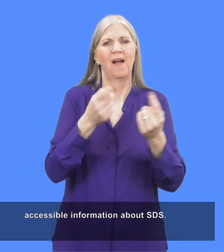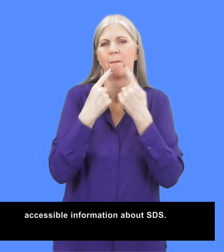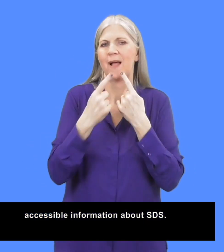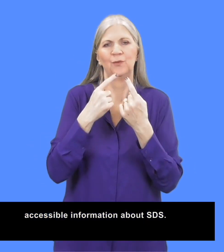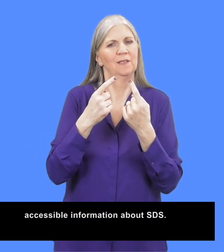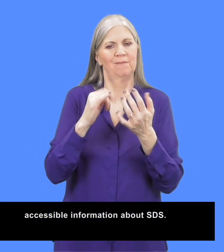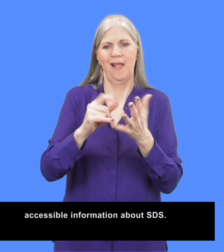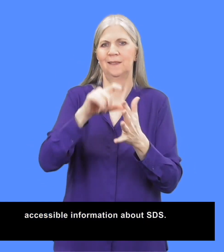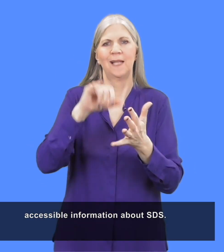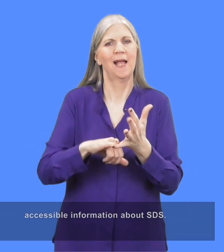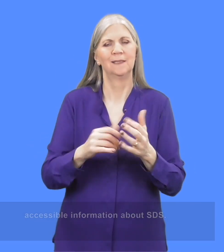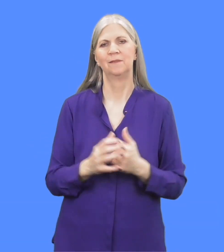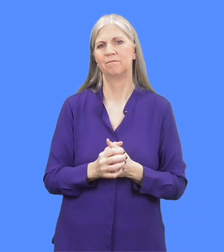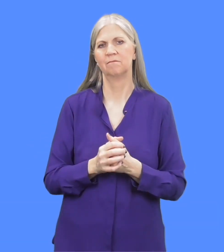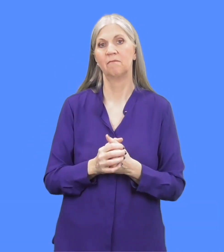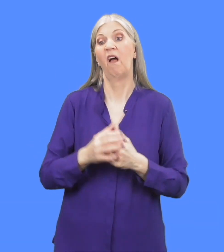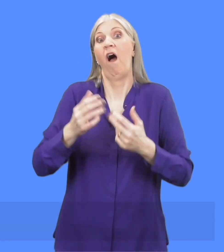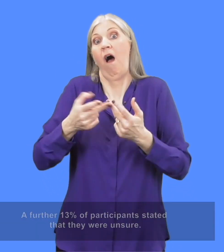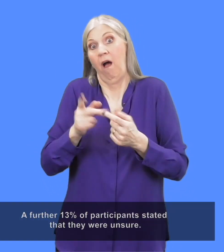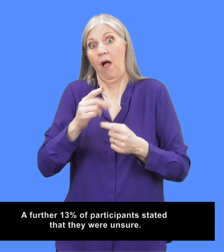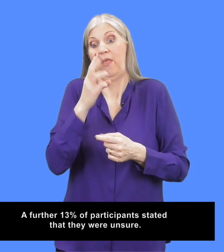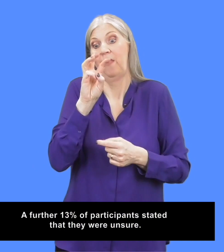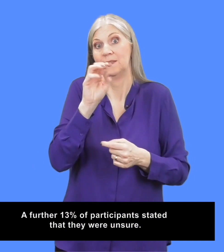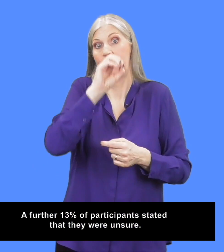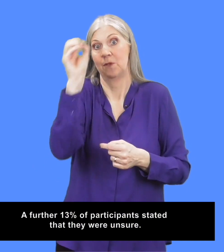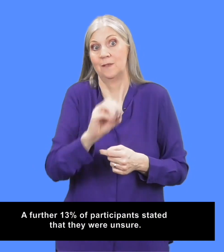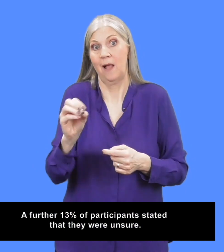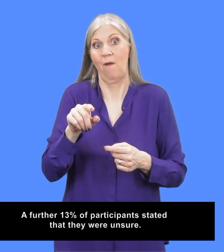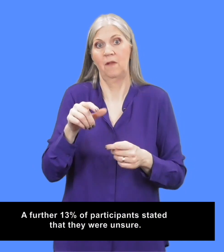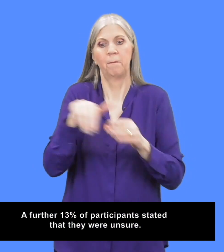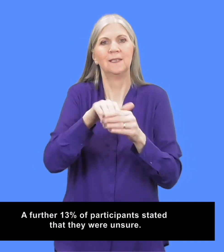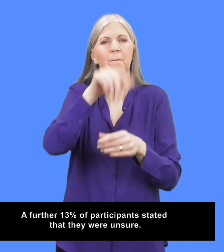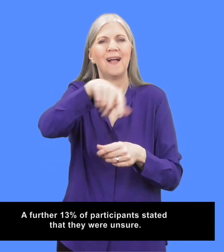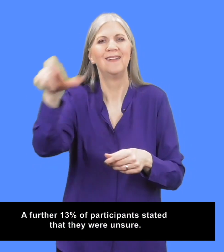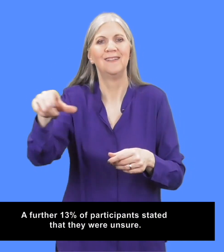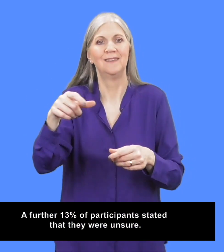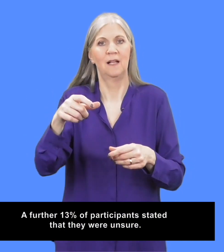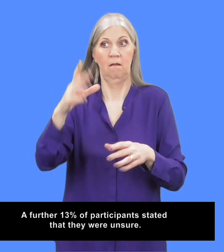about SDS. A further 13% of participants stated that they were unsure.